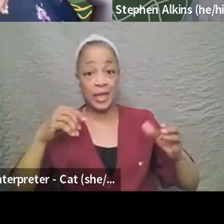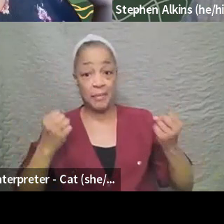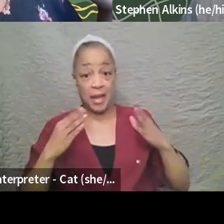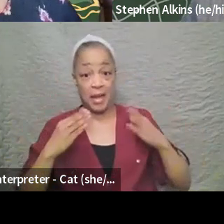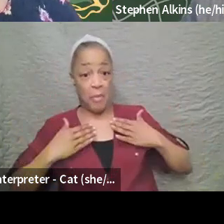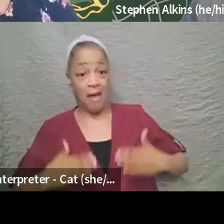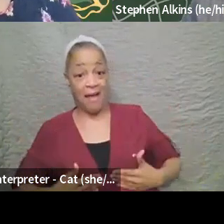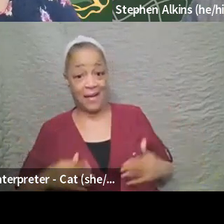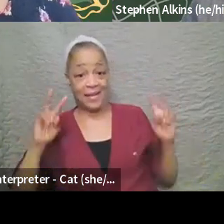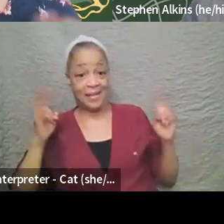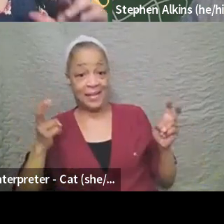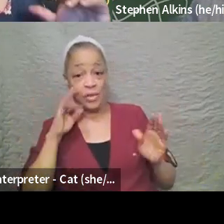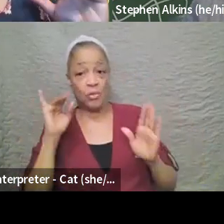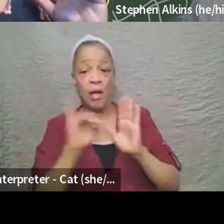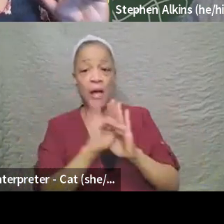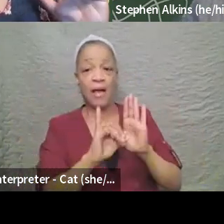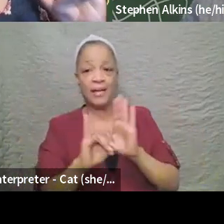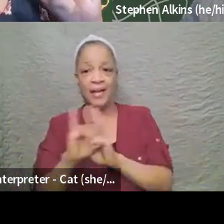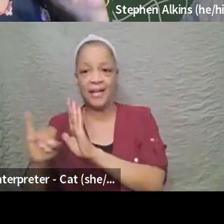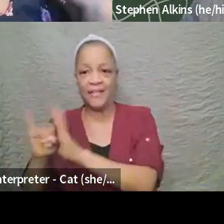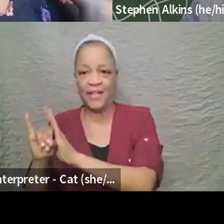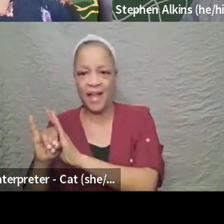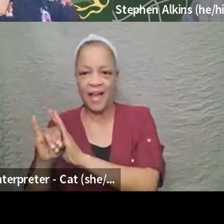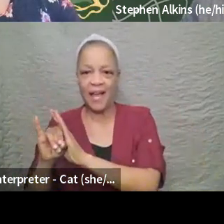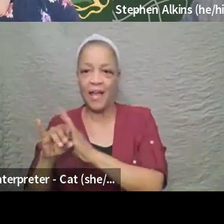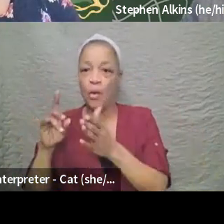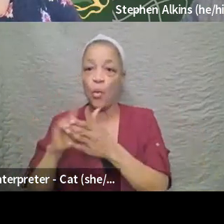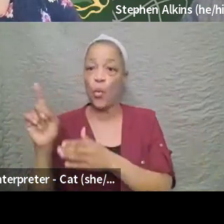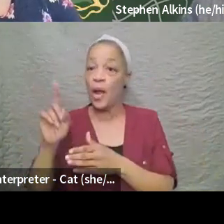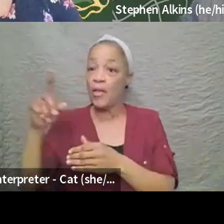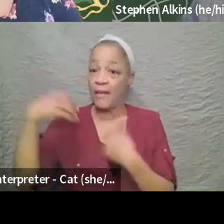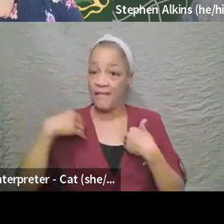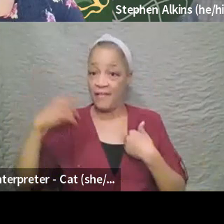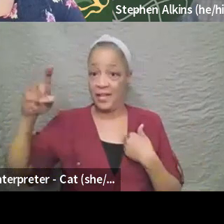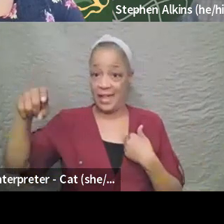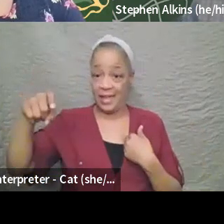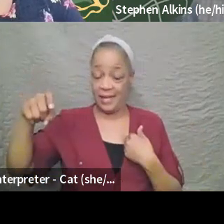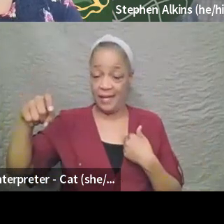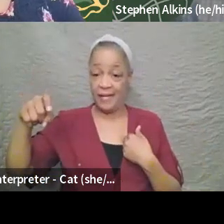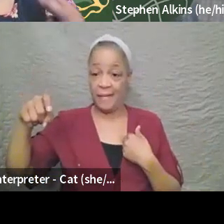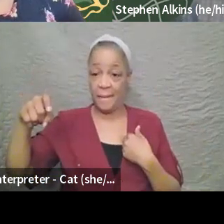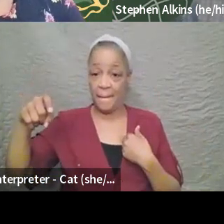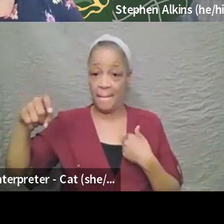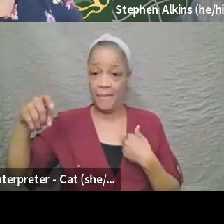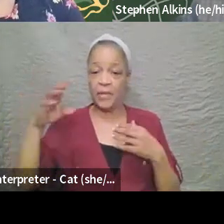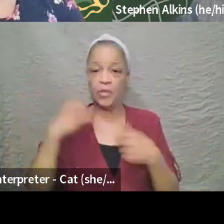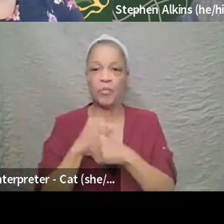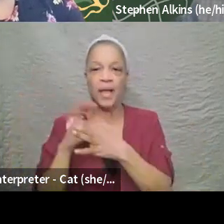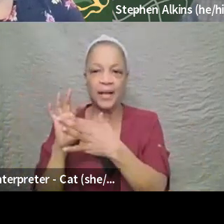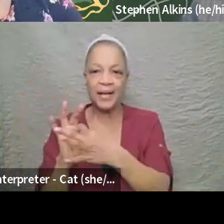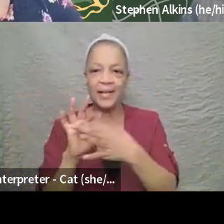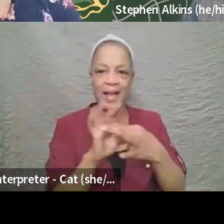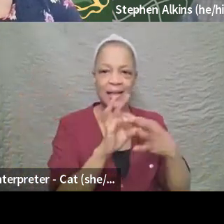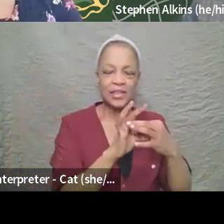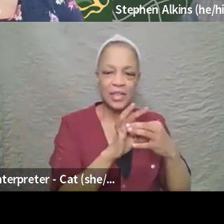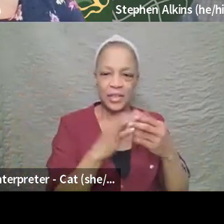to identify areas of need and to make those connections across